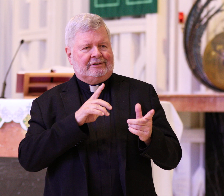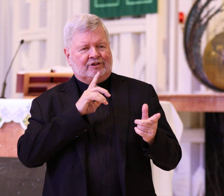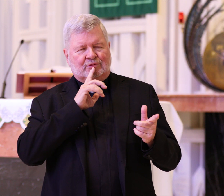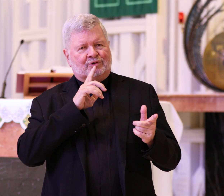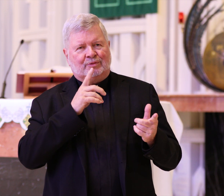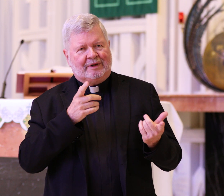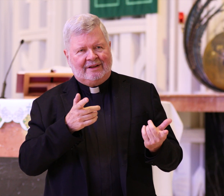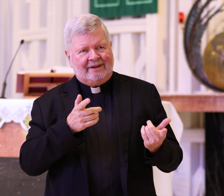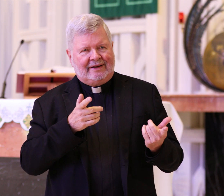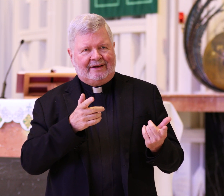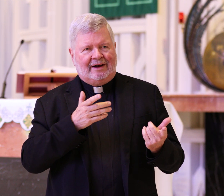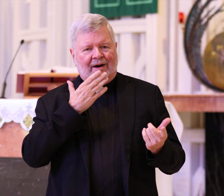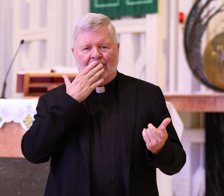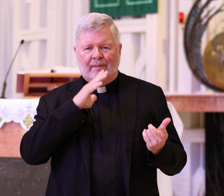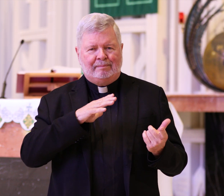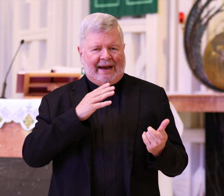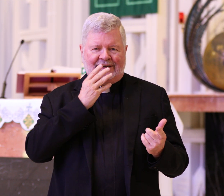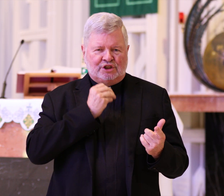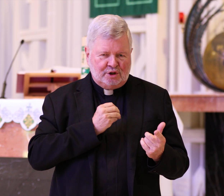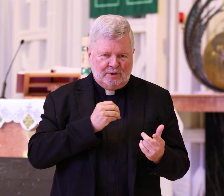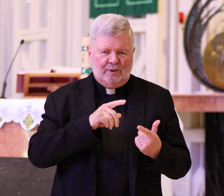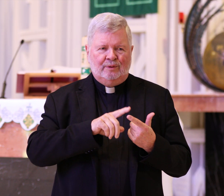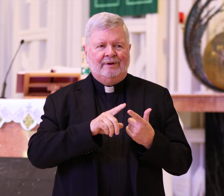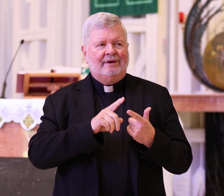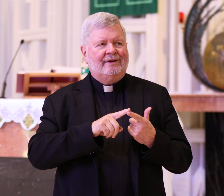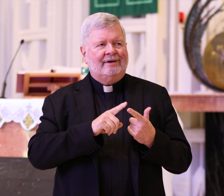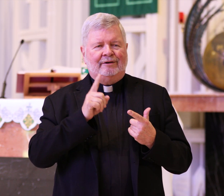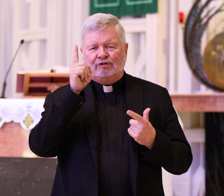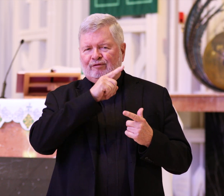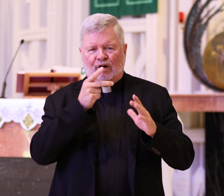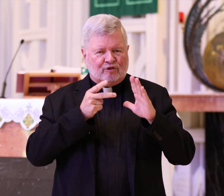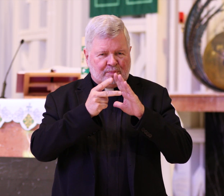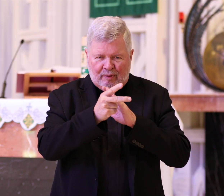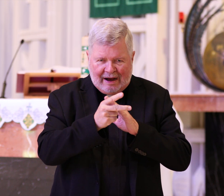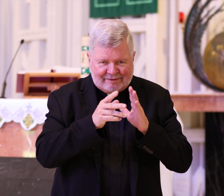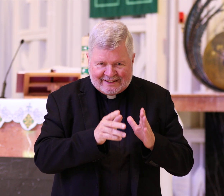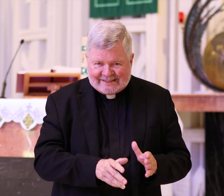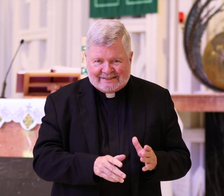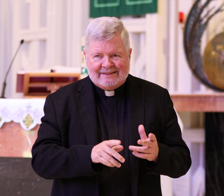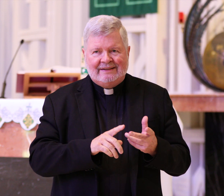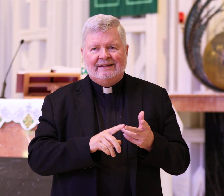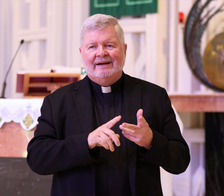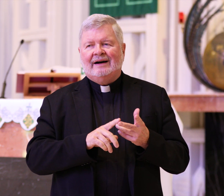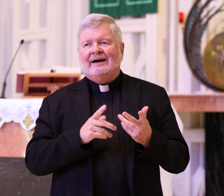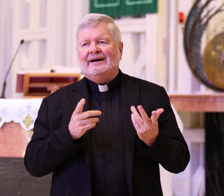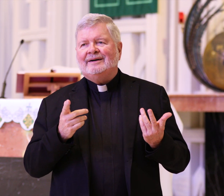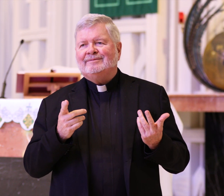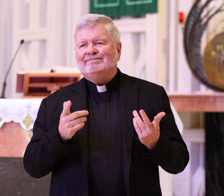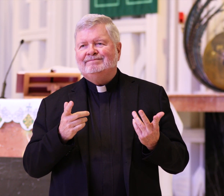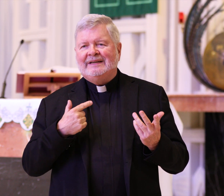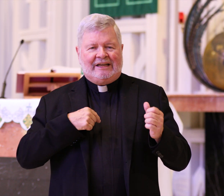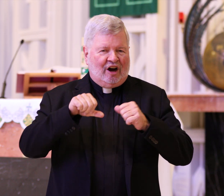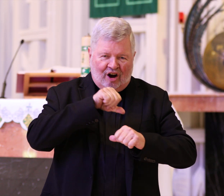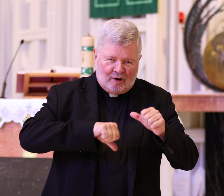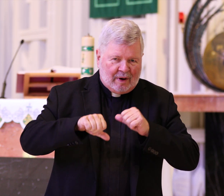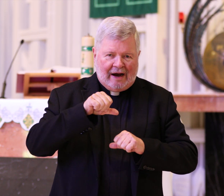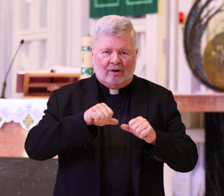Jesus was really a bad Jew, he was a false prophet, he hung around